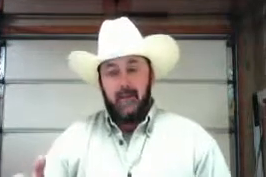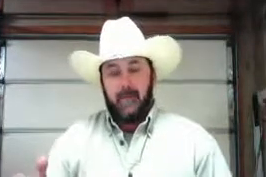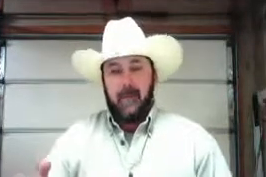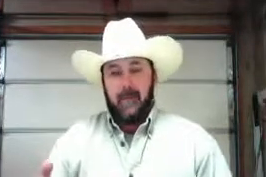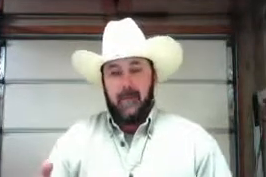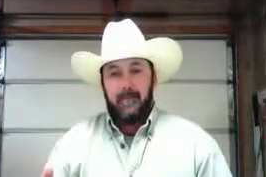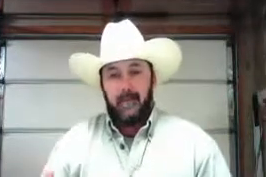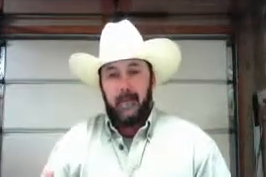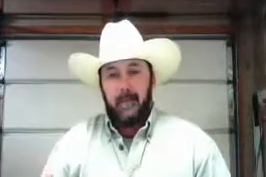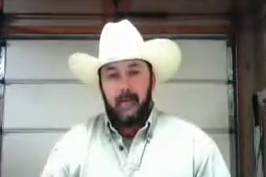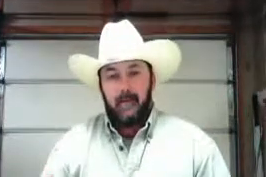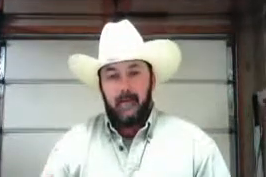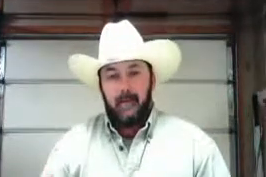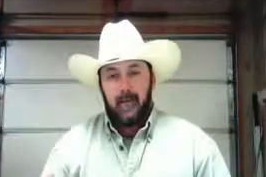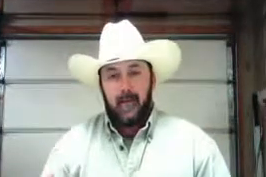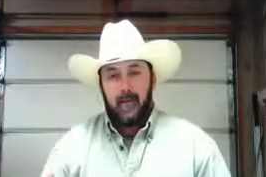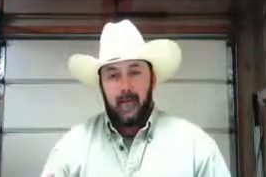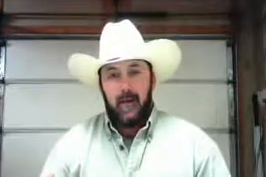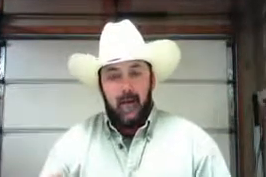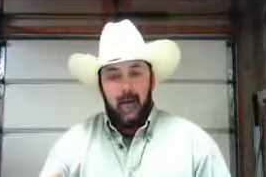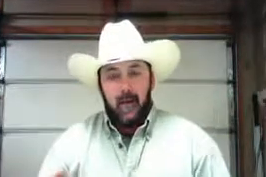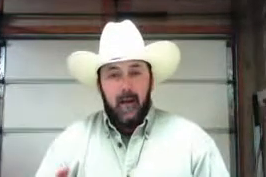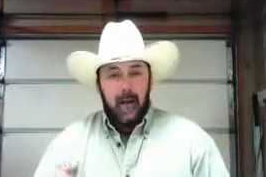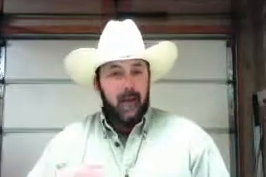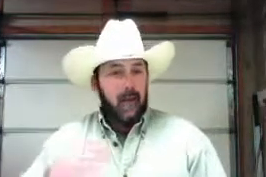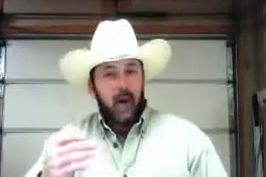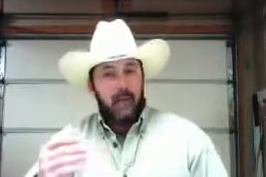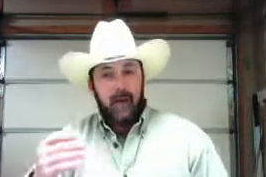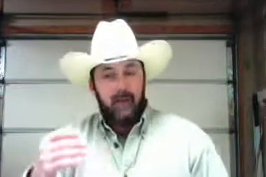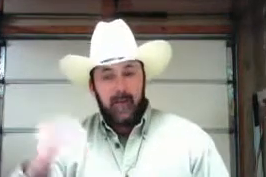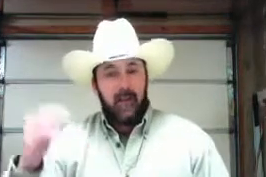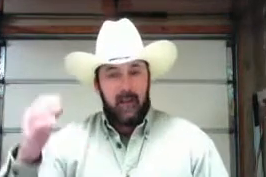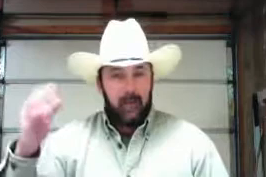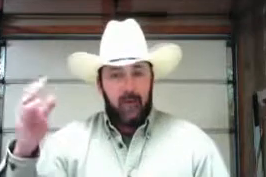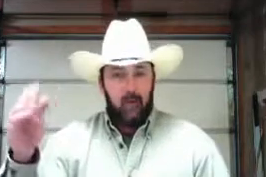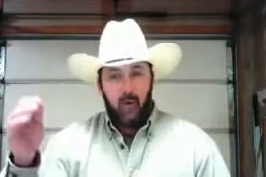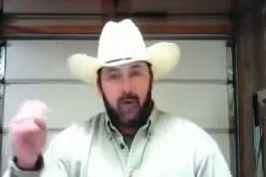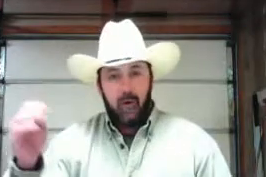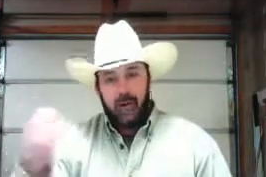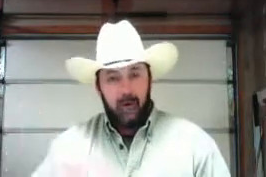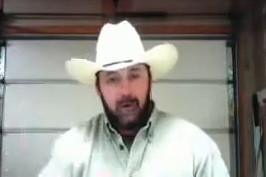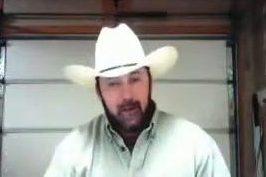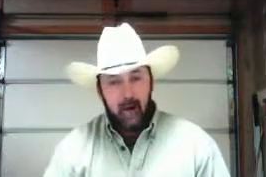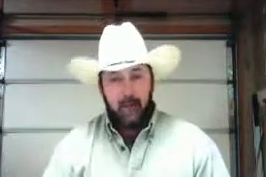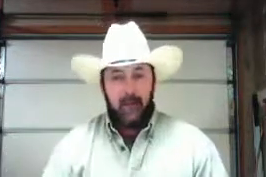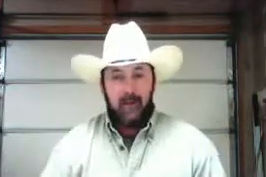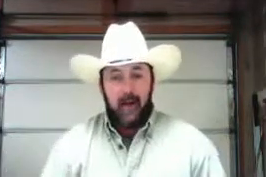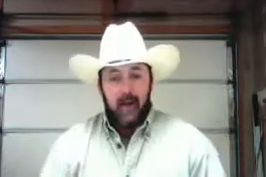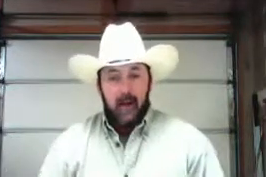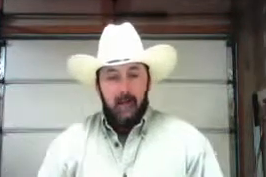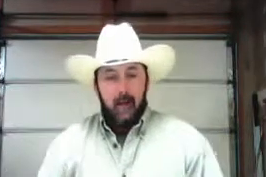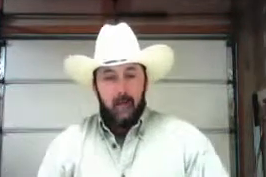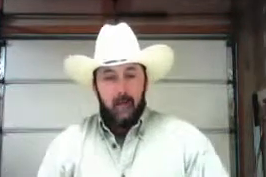documents, okay, you've never heard me speak some of these words that are in these documents, for number